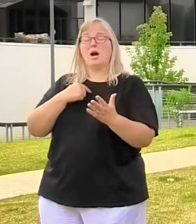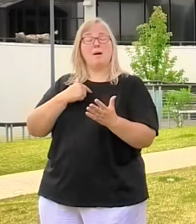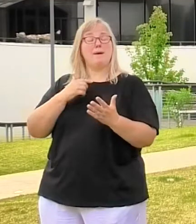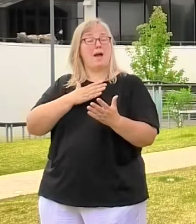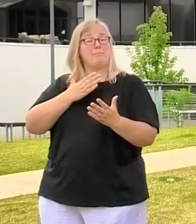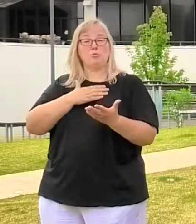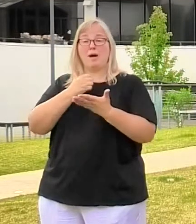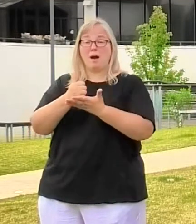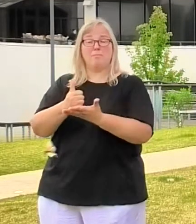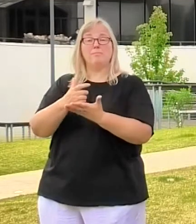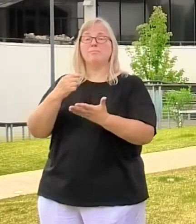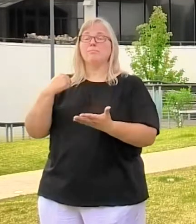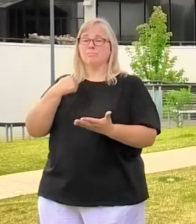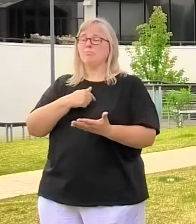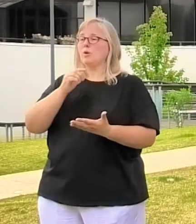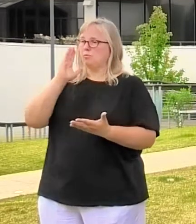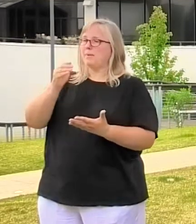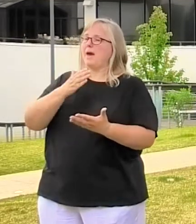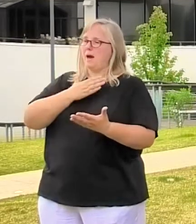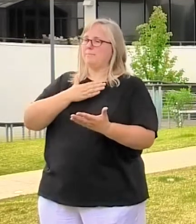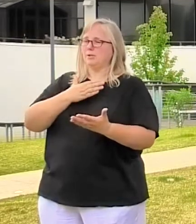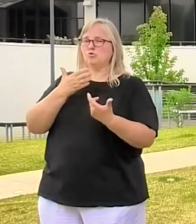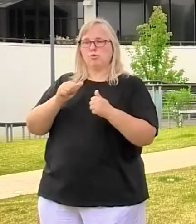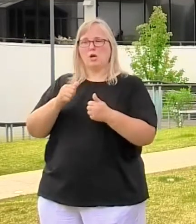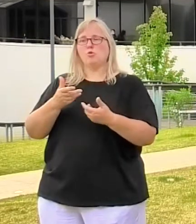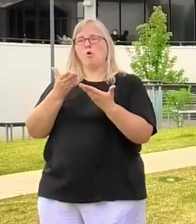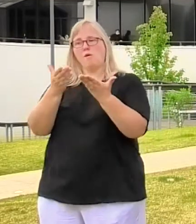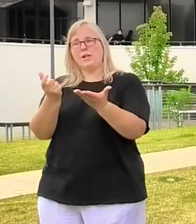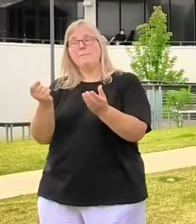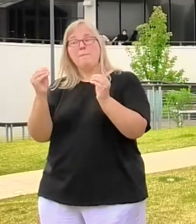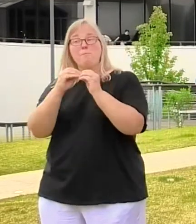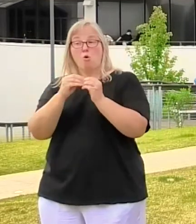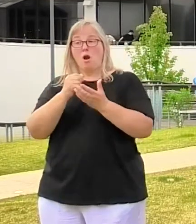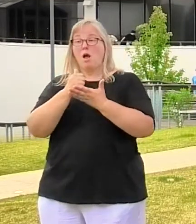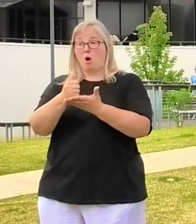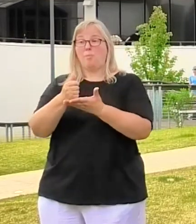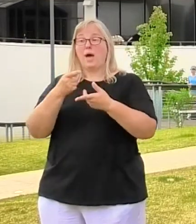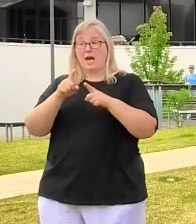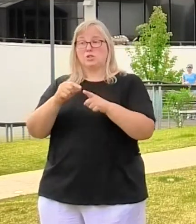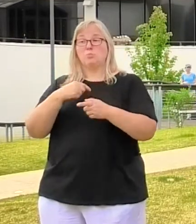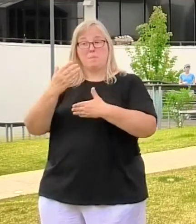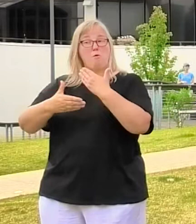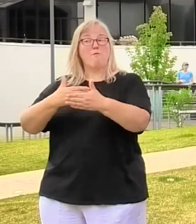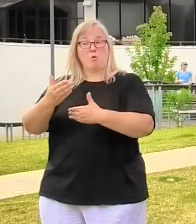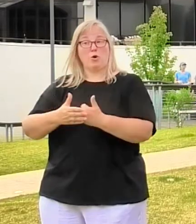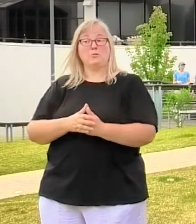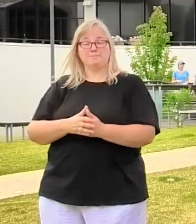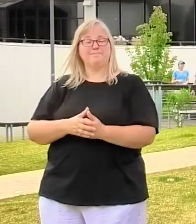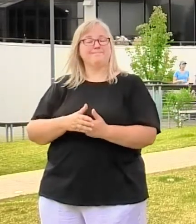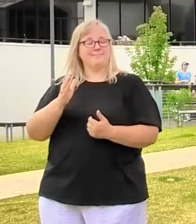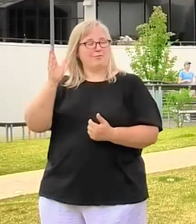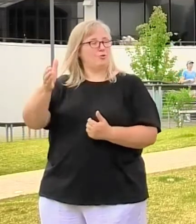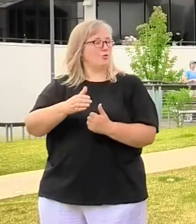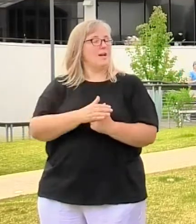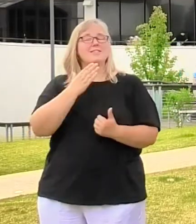help, and we'll be happy to try to give it a little more help as we move forward. Thank you.